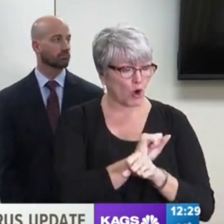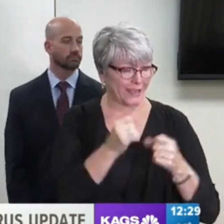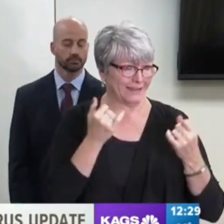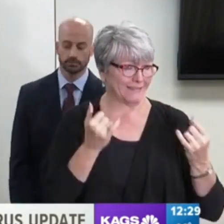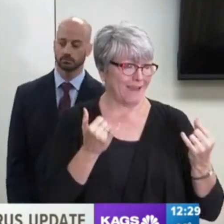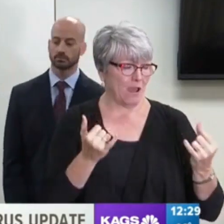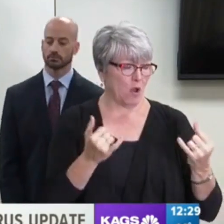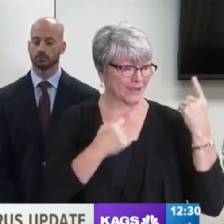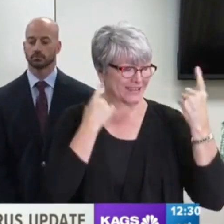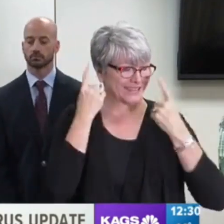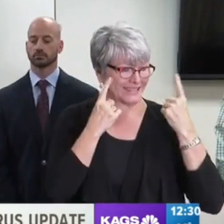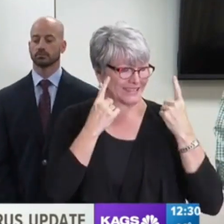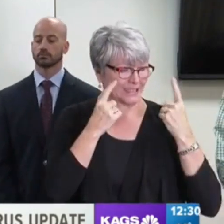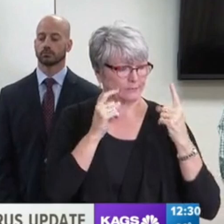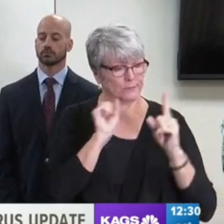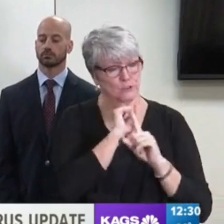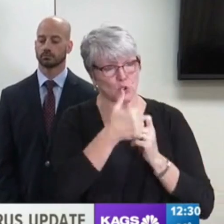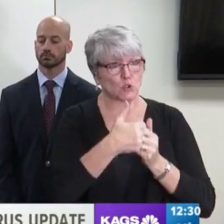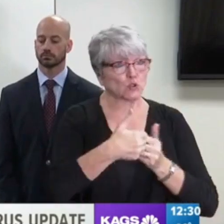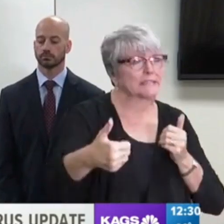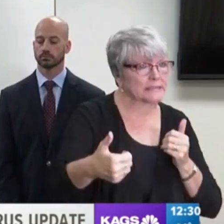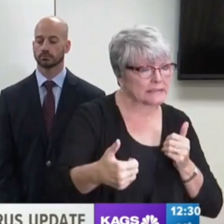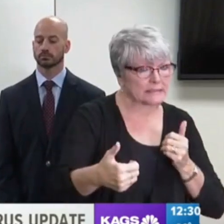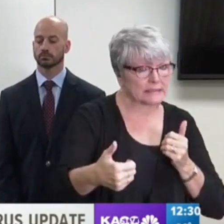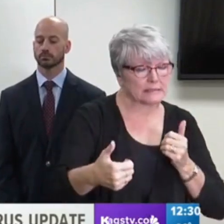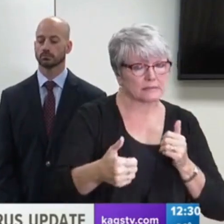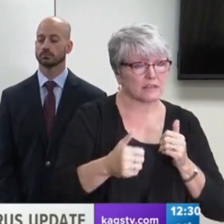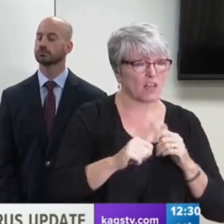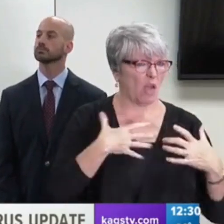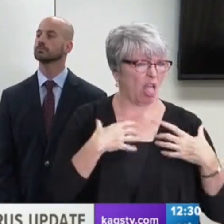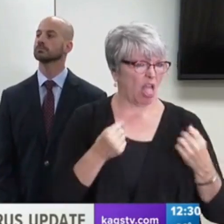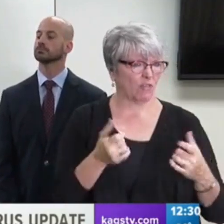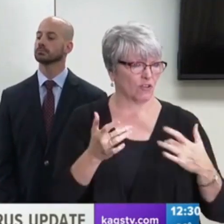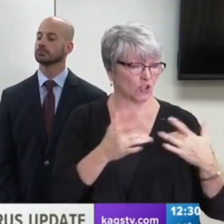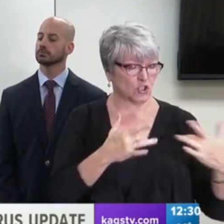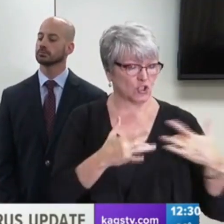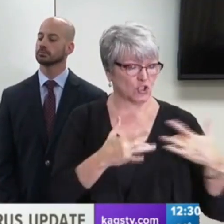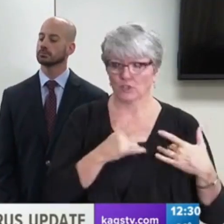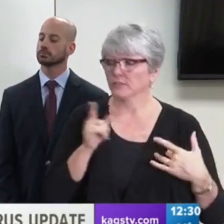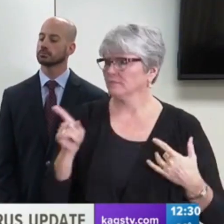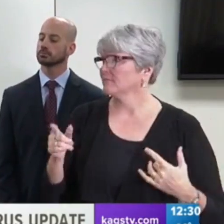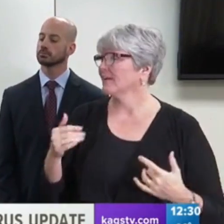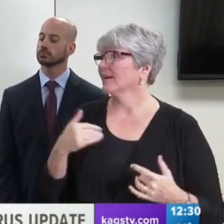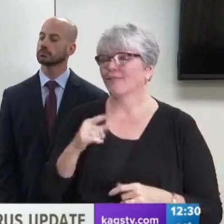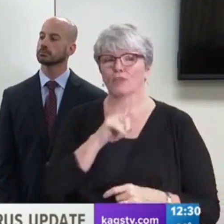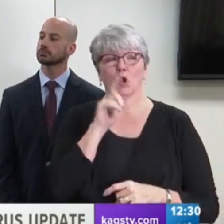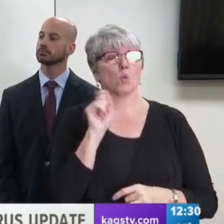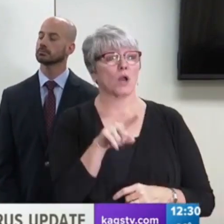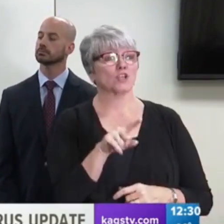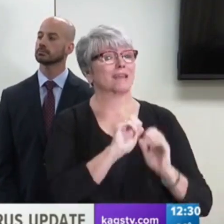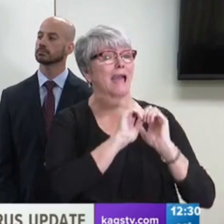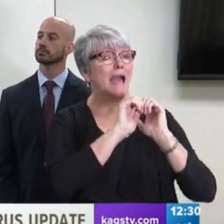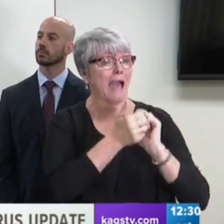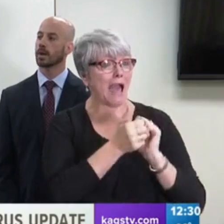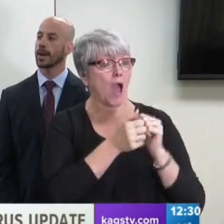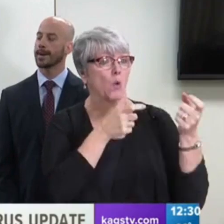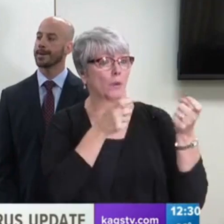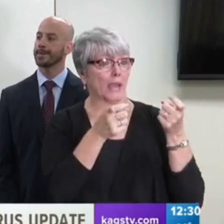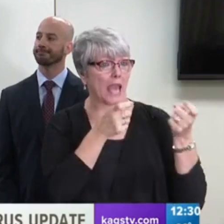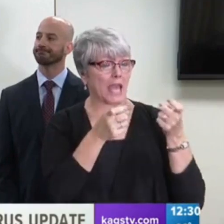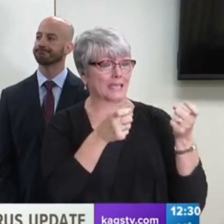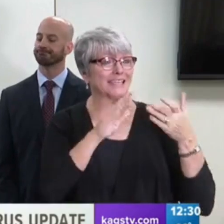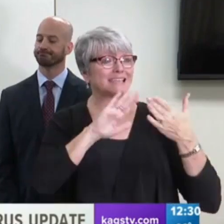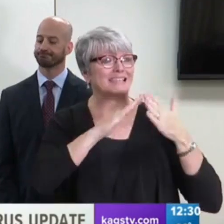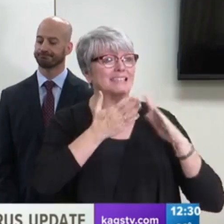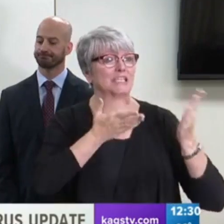time, considering social distancing and other health concerns. So this question, okay, I've got that question. The question is, how are we handling